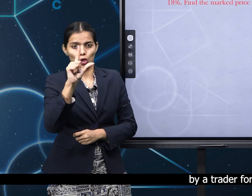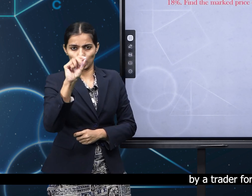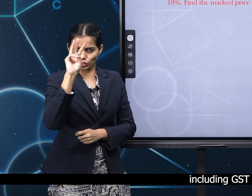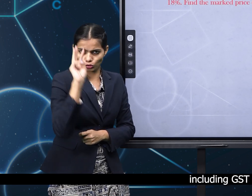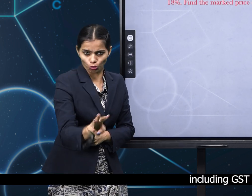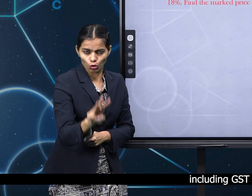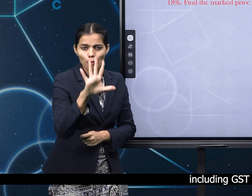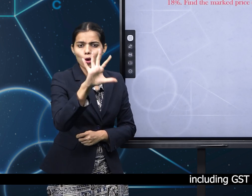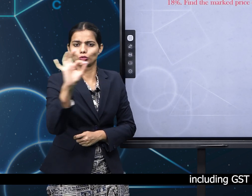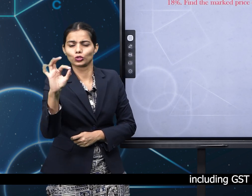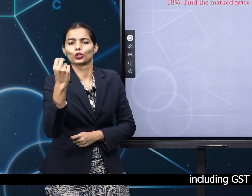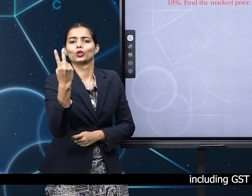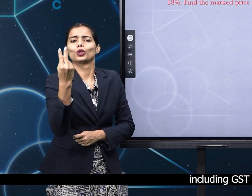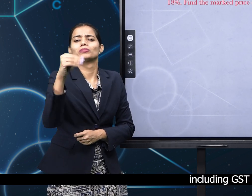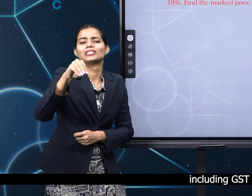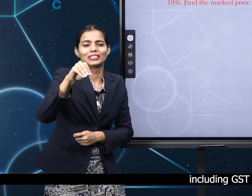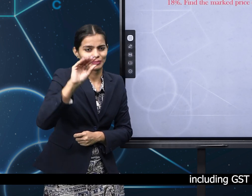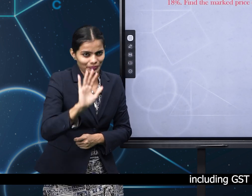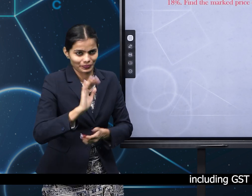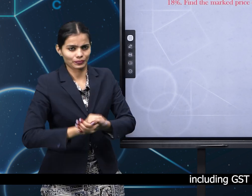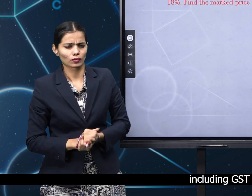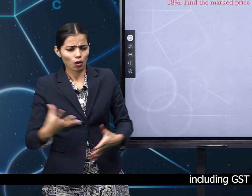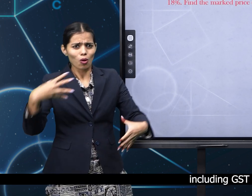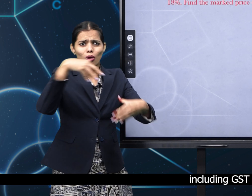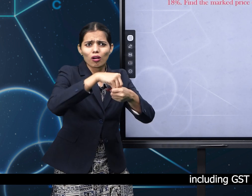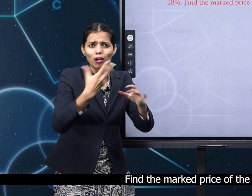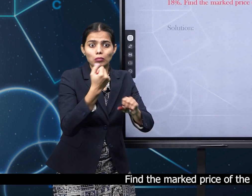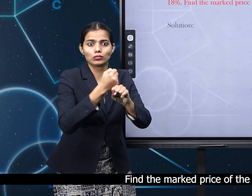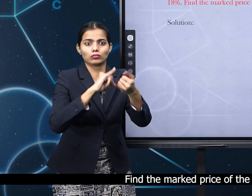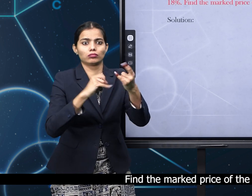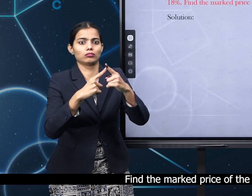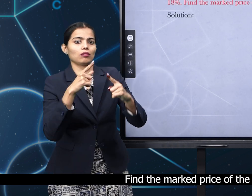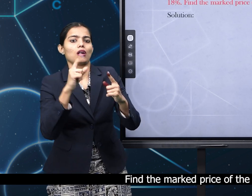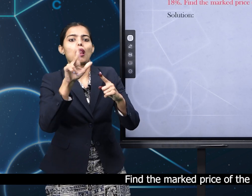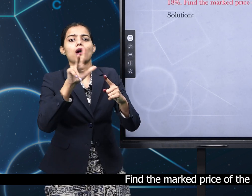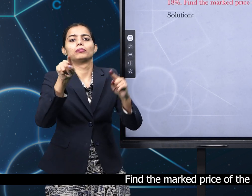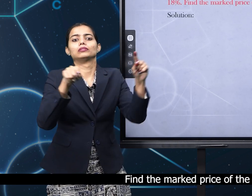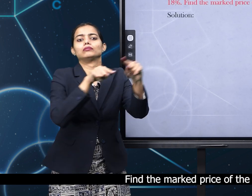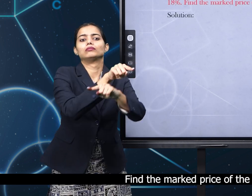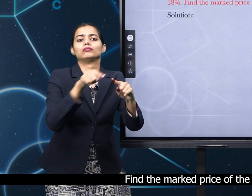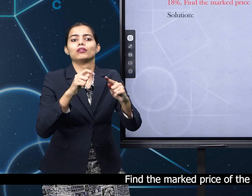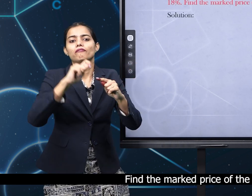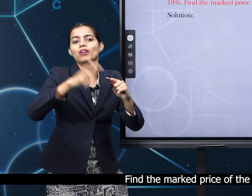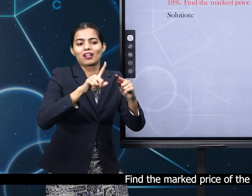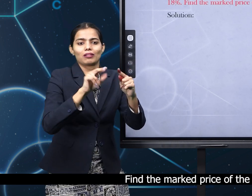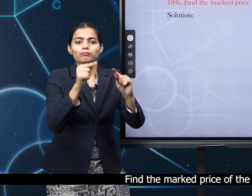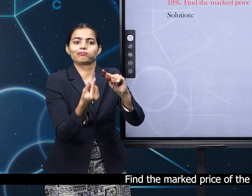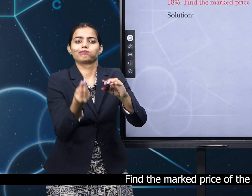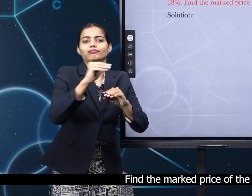including GST at 18 percent. Find the marked price of the water heater and GST.